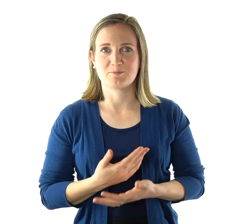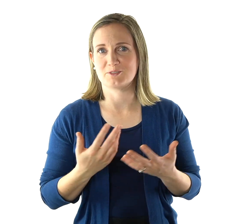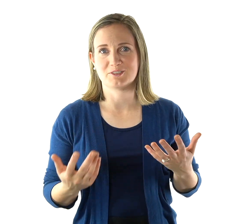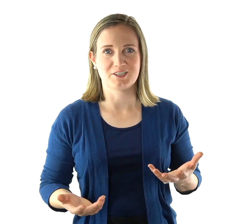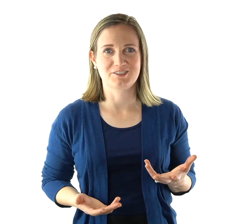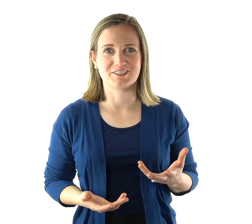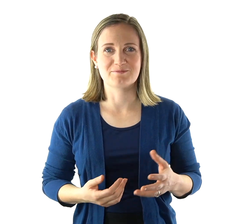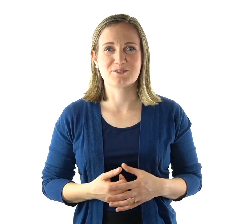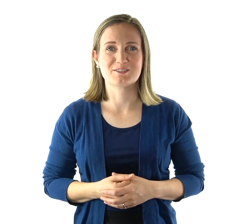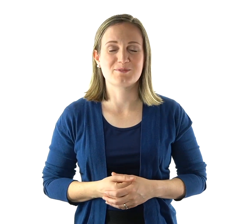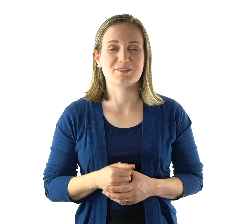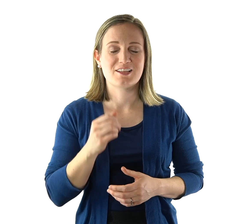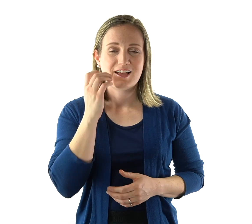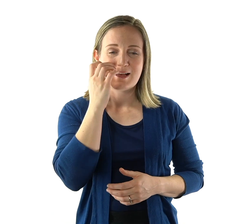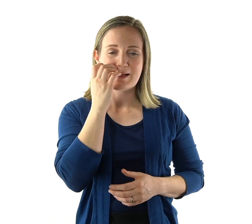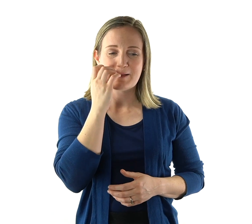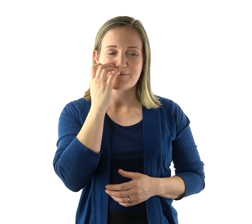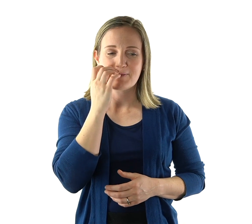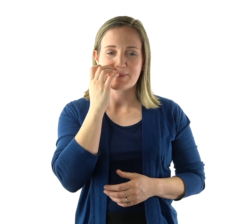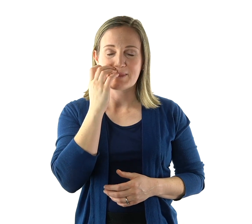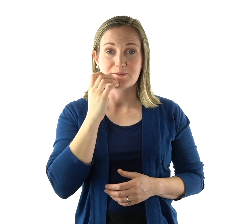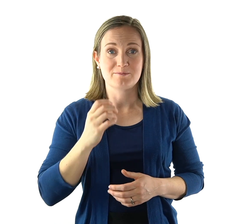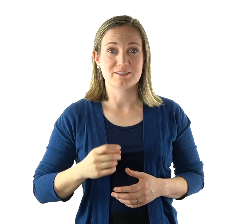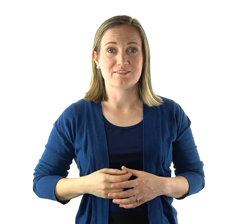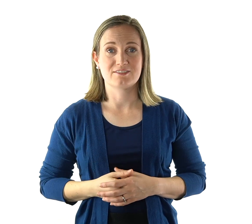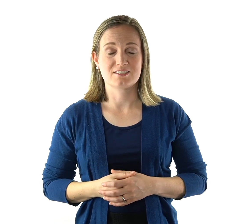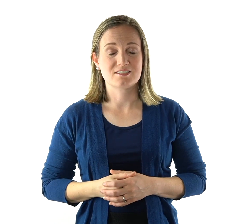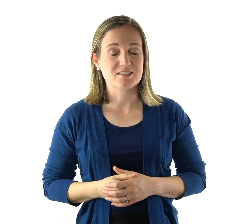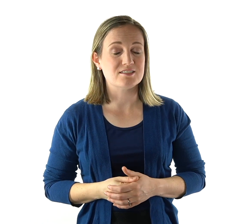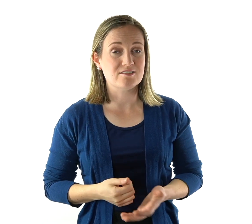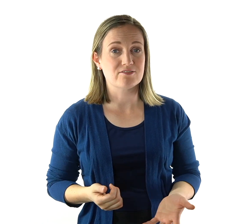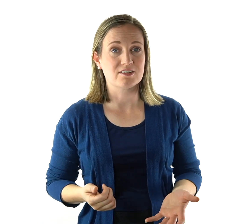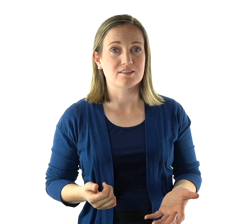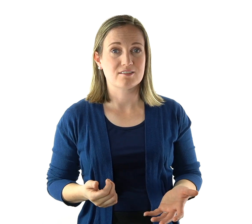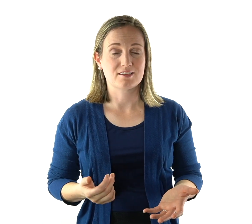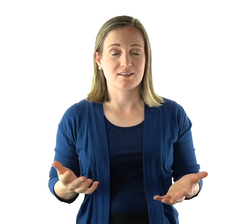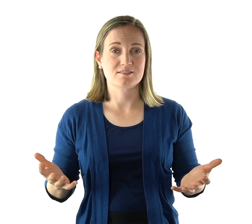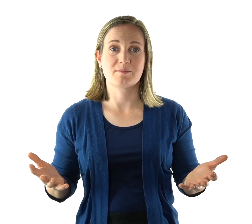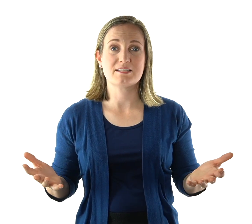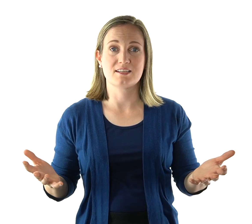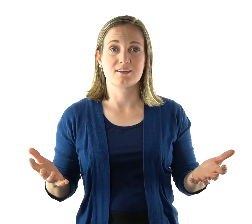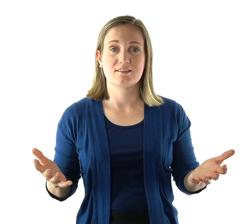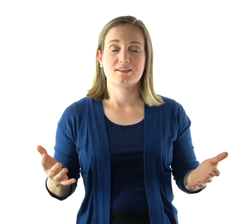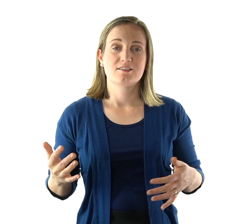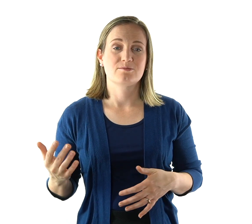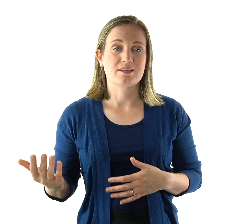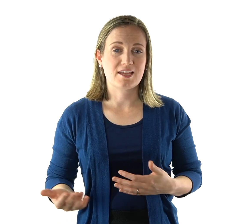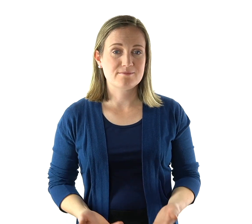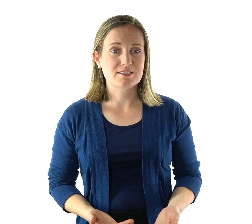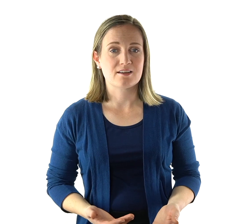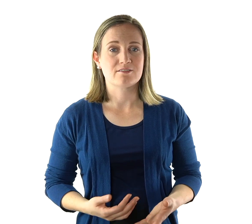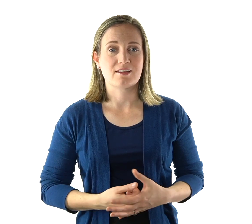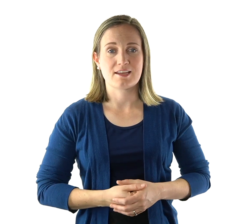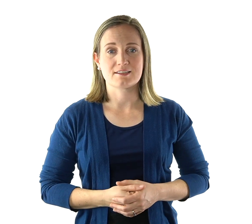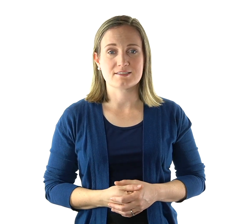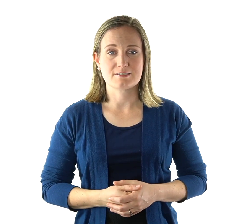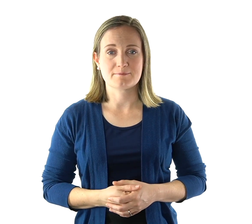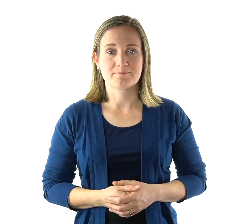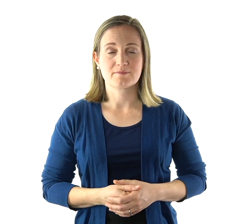gospel doctrine principle that we believe. That's different. That's amazing. So we came down, and